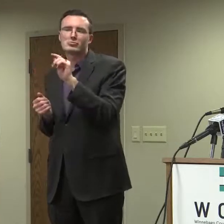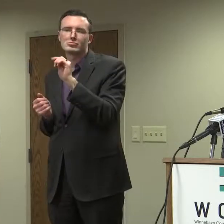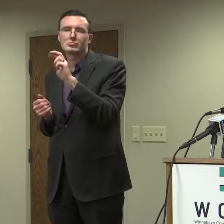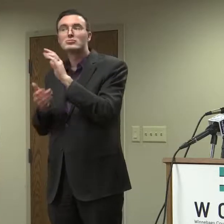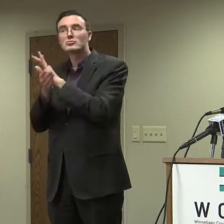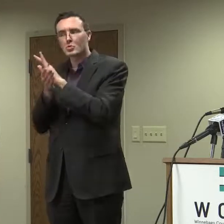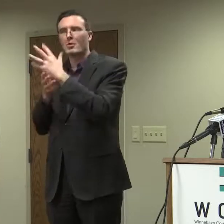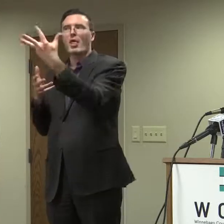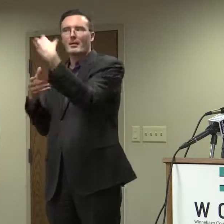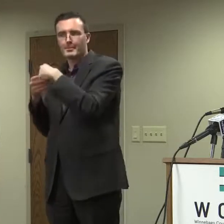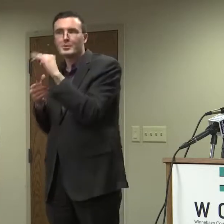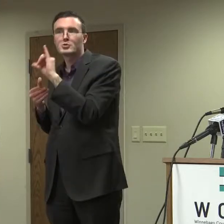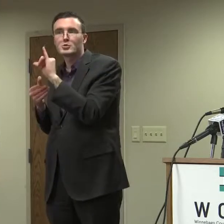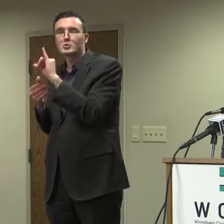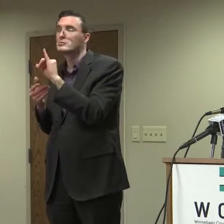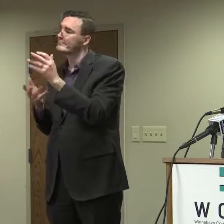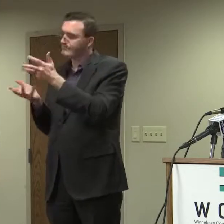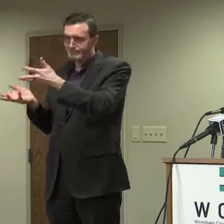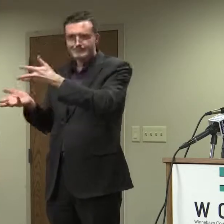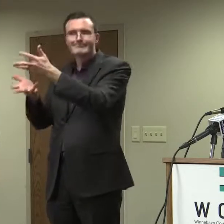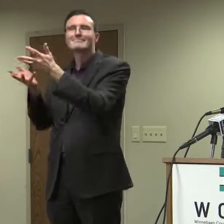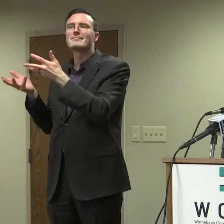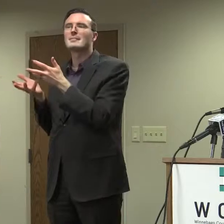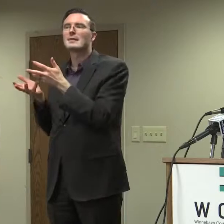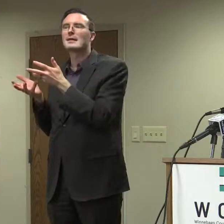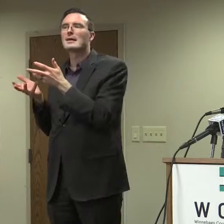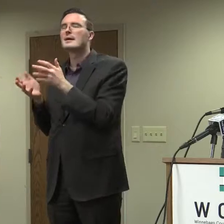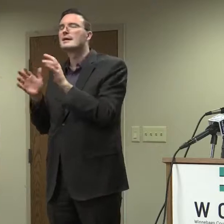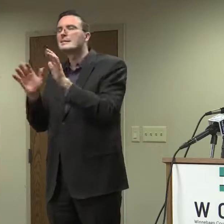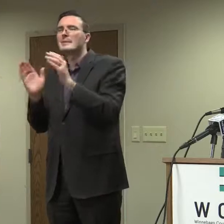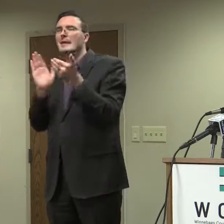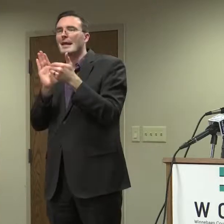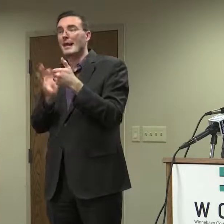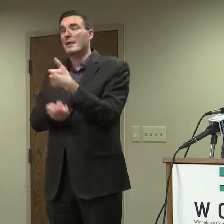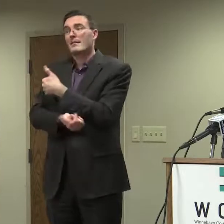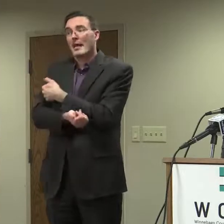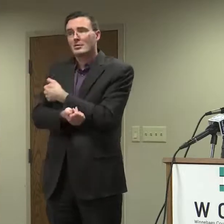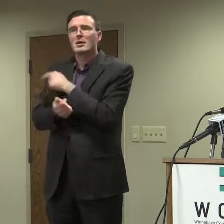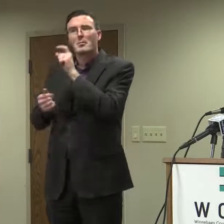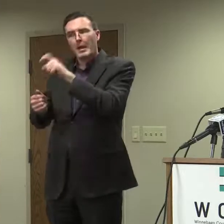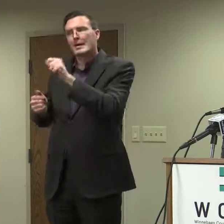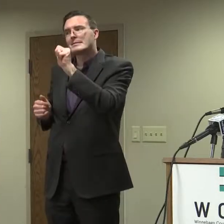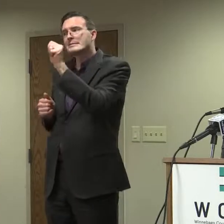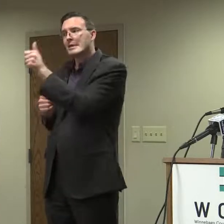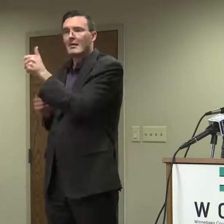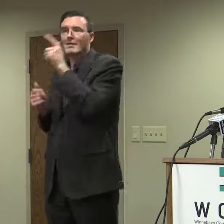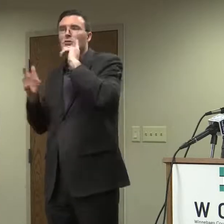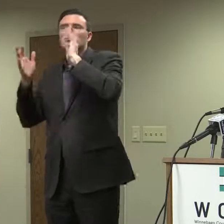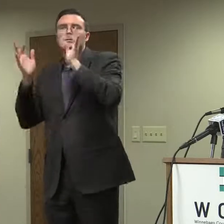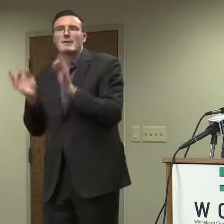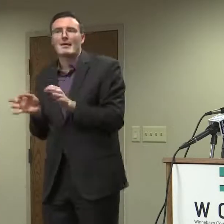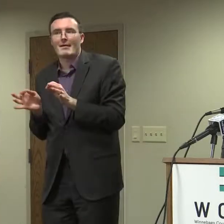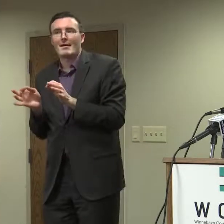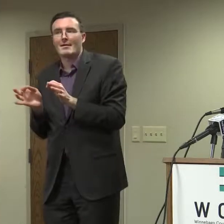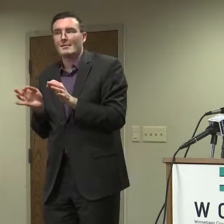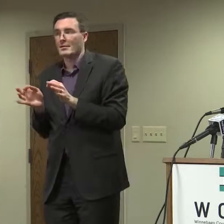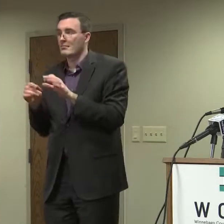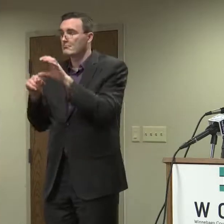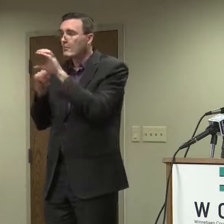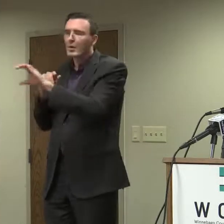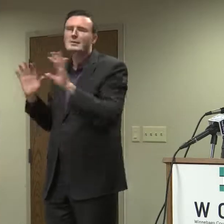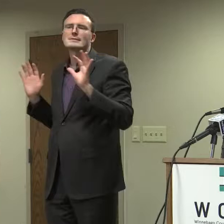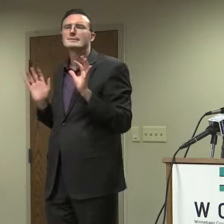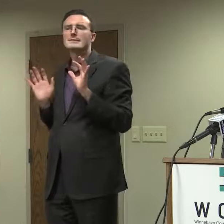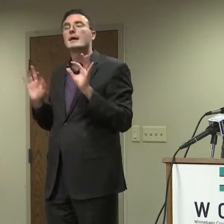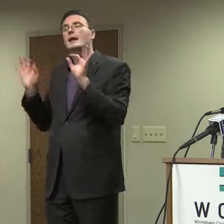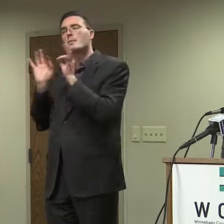pull them in. But again, with vaccination being voluntary, it's really, we want to make sure that we have people registered, ready to go,